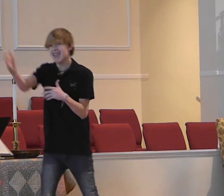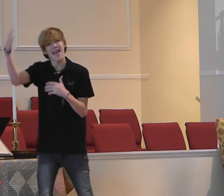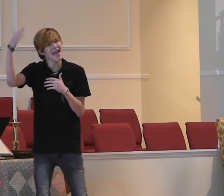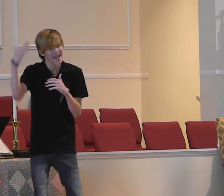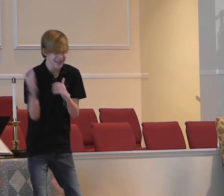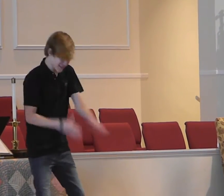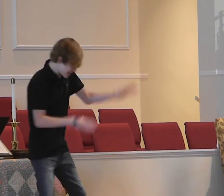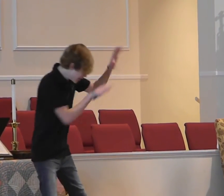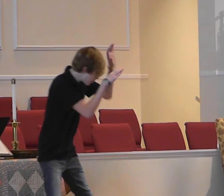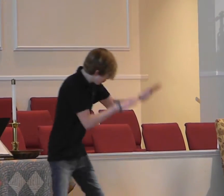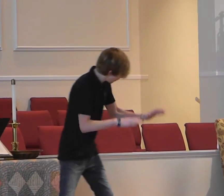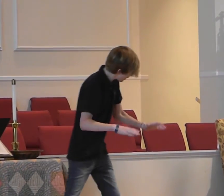anyway